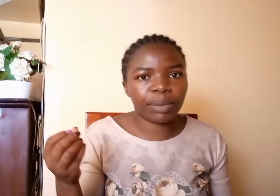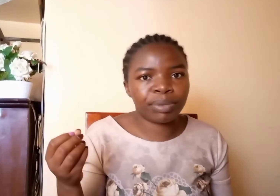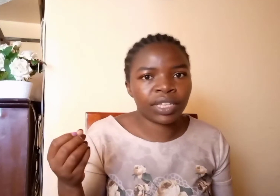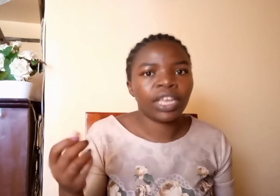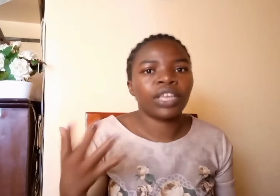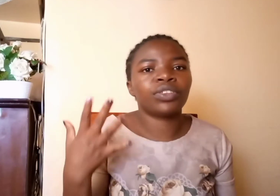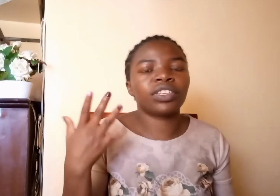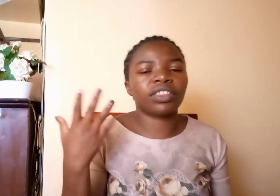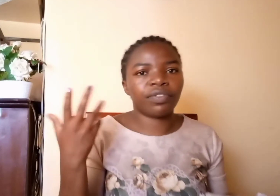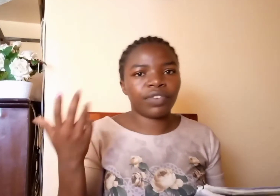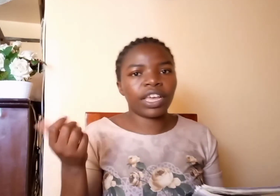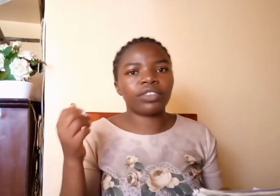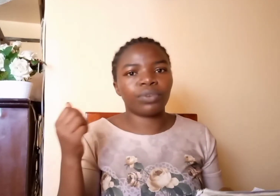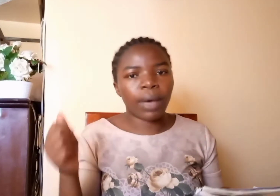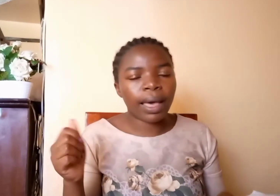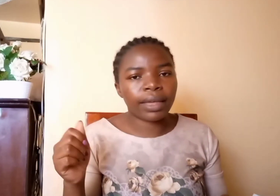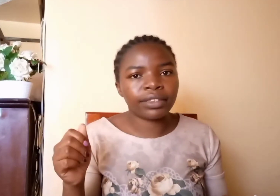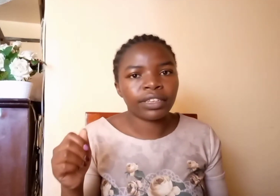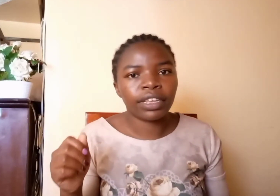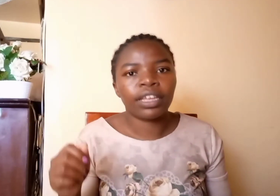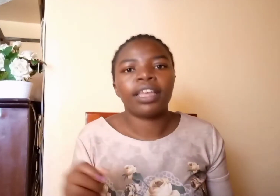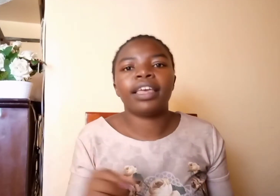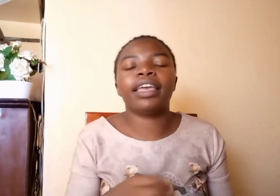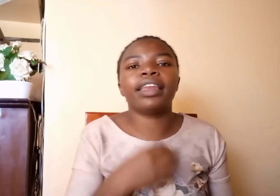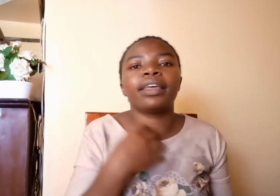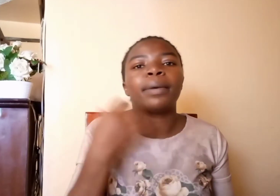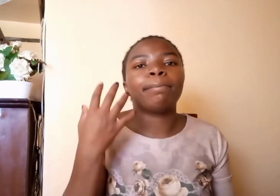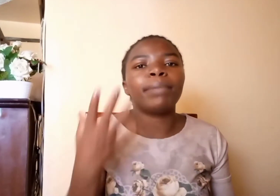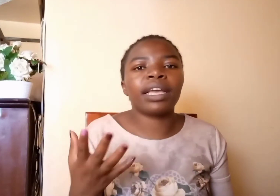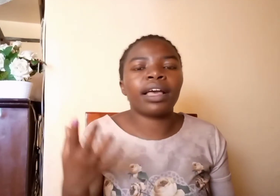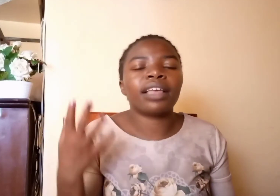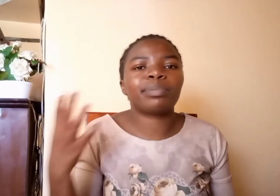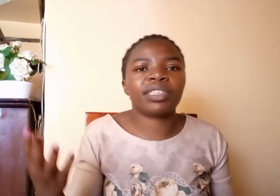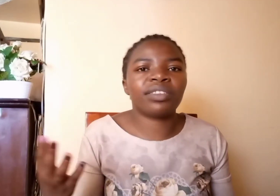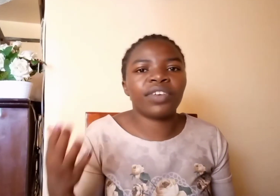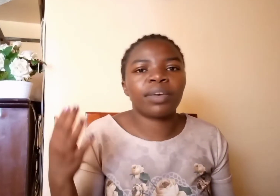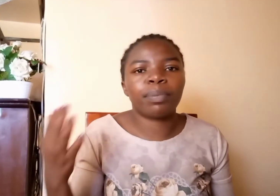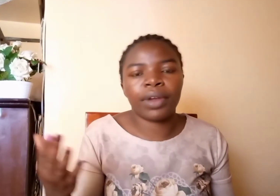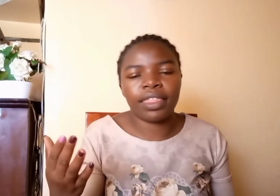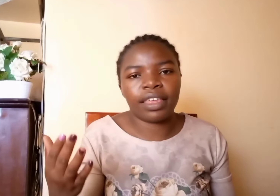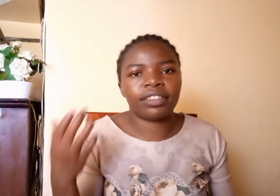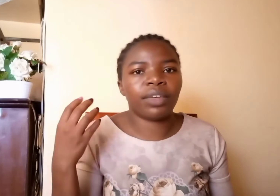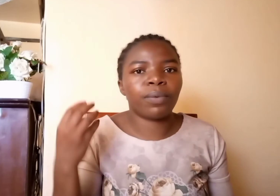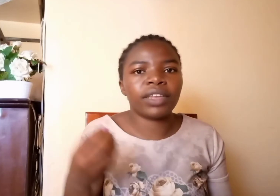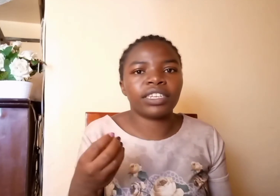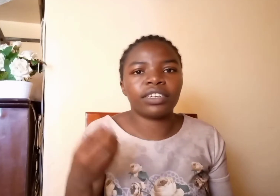shapes using the fingers or hands and make a specific prayer that they wanted